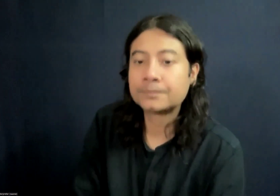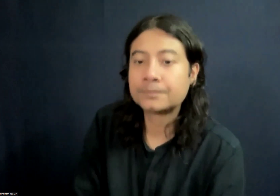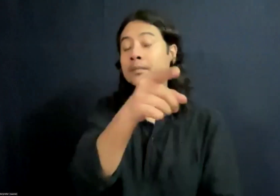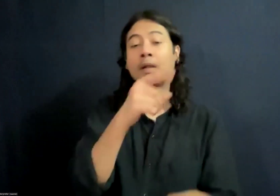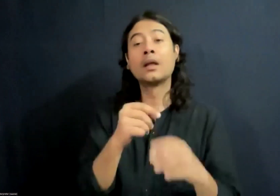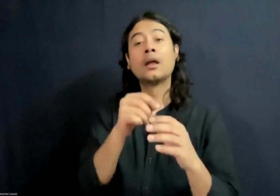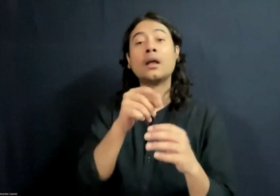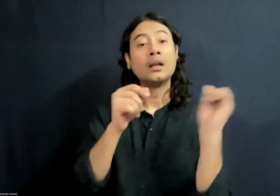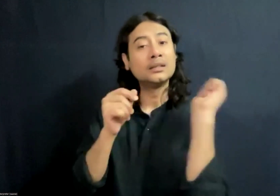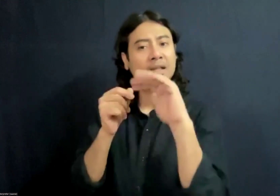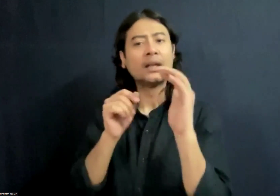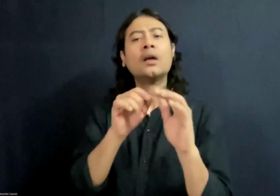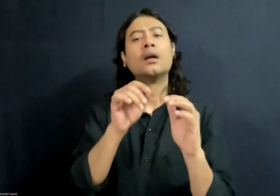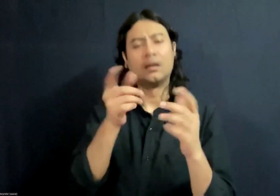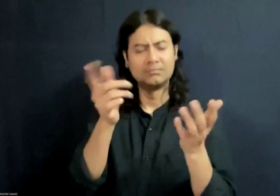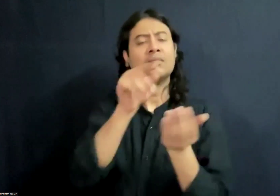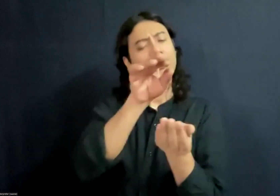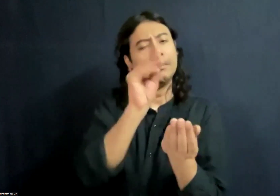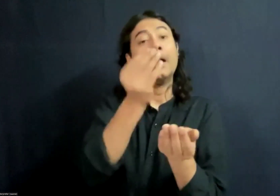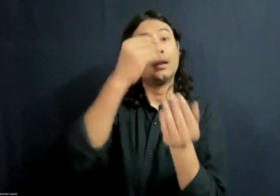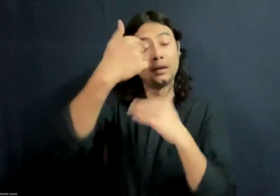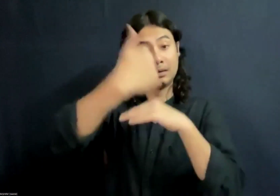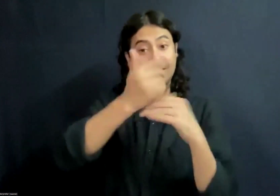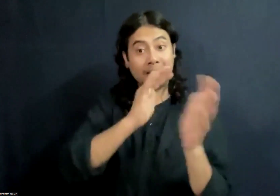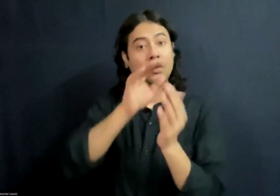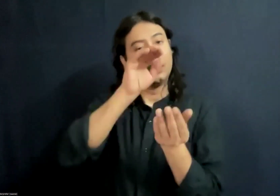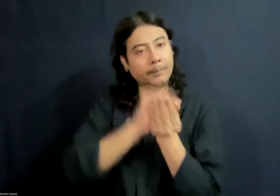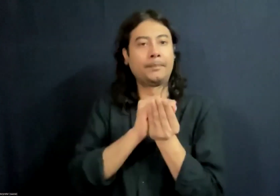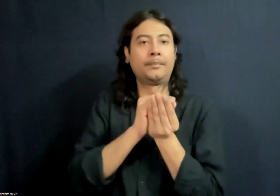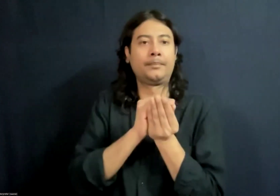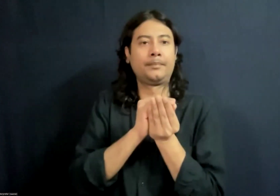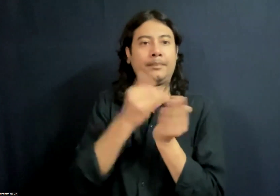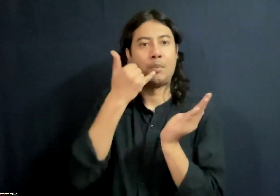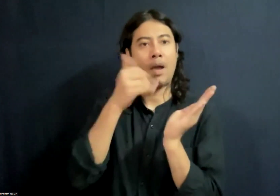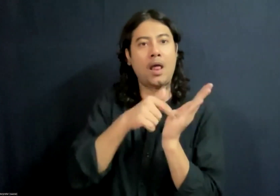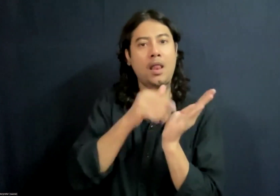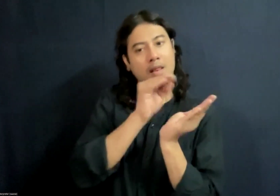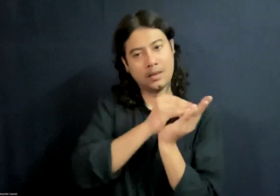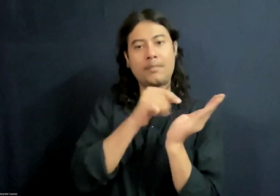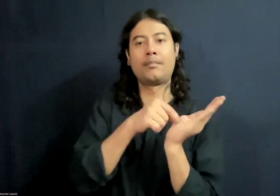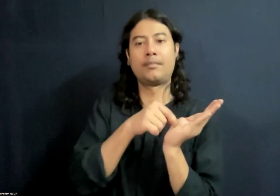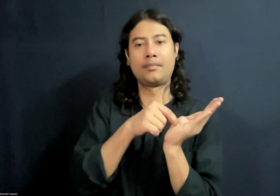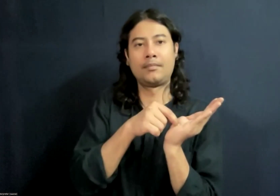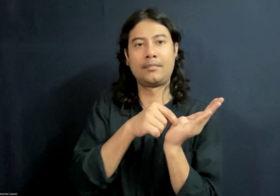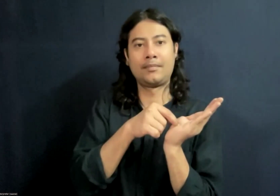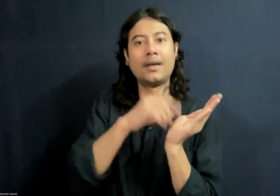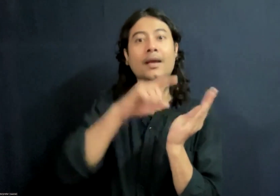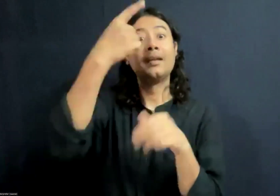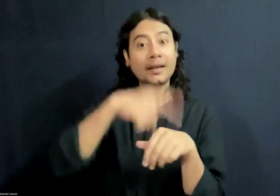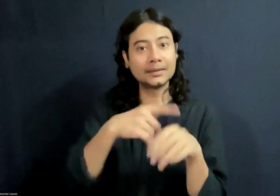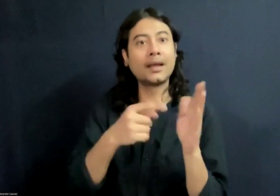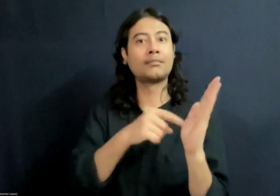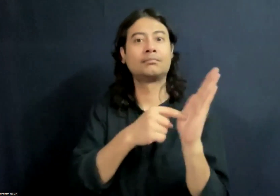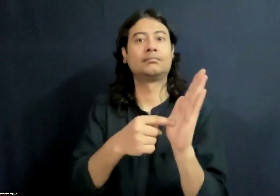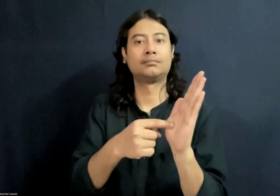play it in the next class when we have a QA session. But if you want, you can send it at my personal number also. I don't know